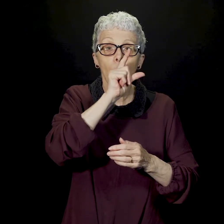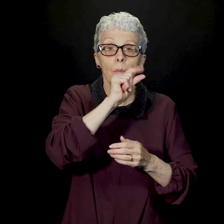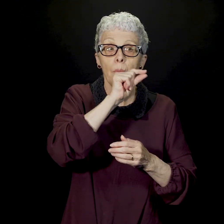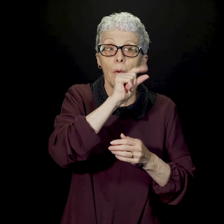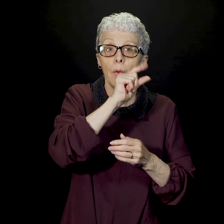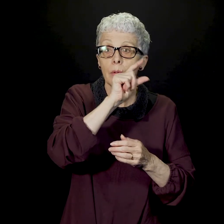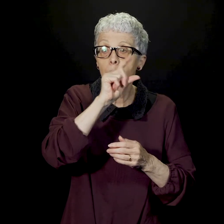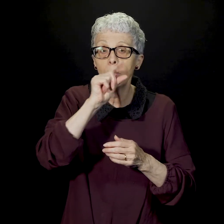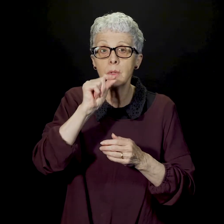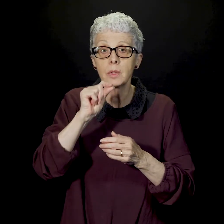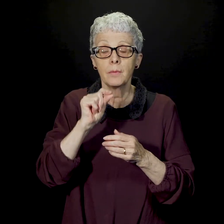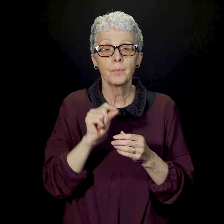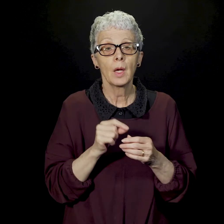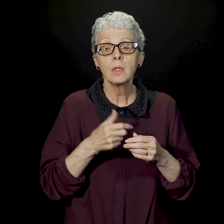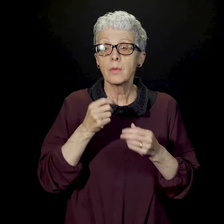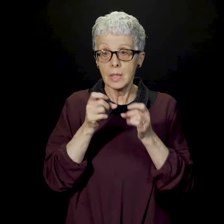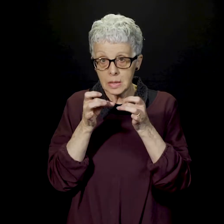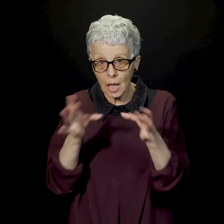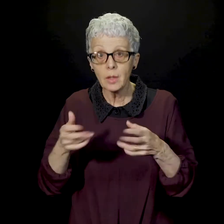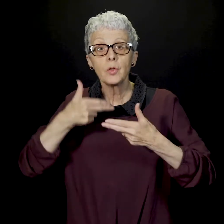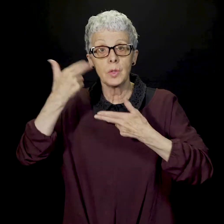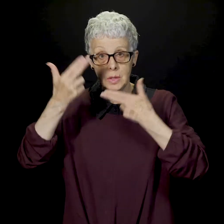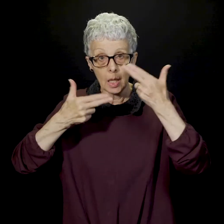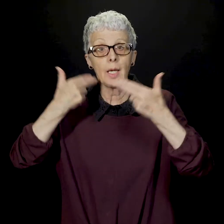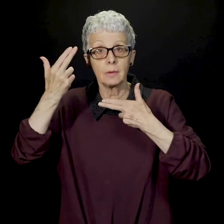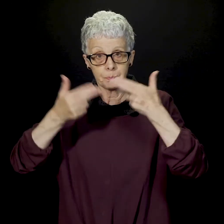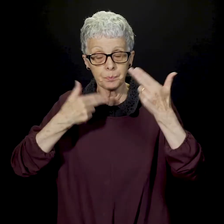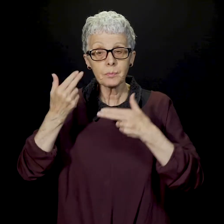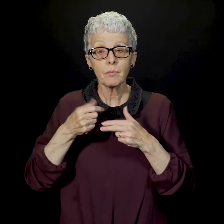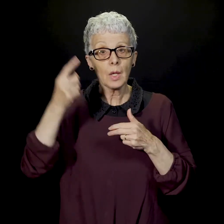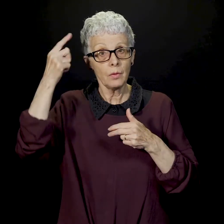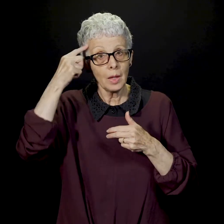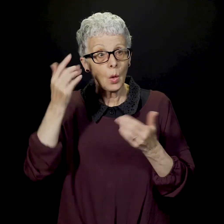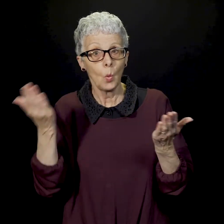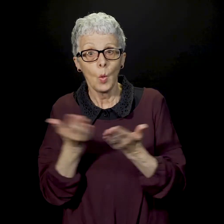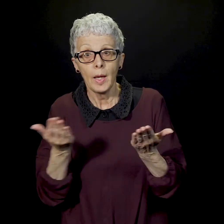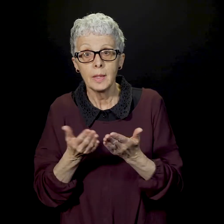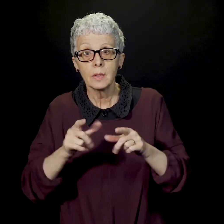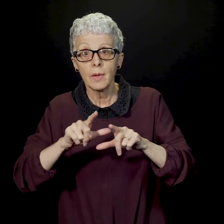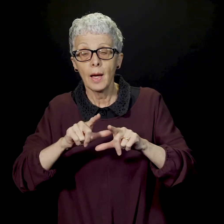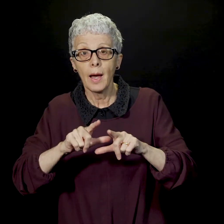immediately, like, wouldn't it? Like, no, we are not singing anymore. You start praying that the bird isn't going to land on your Lilo.